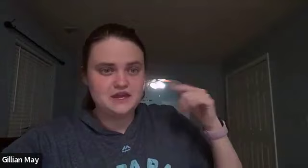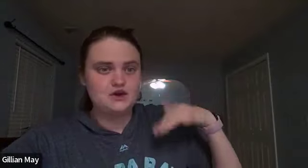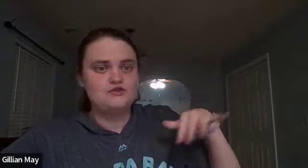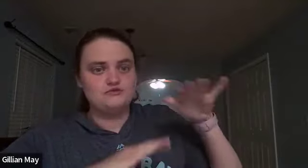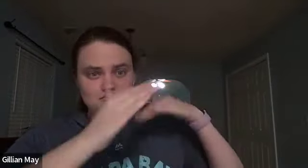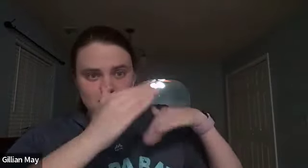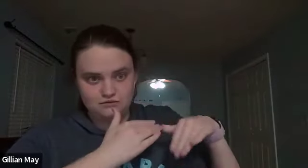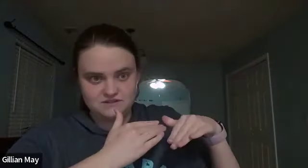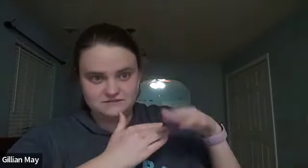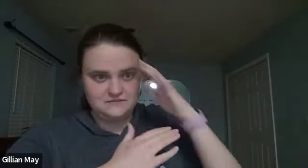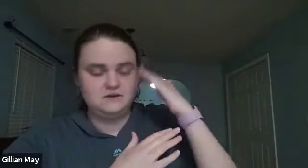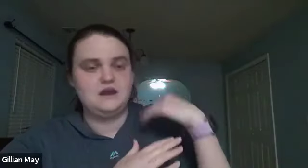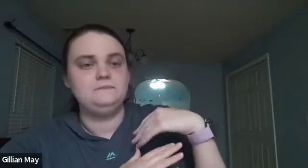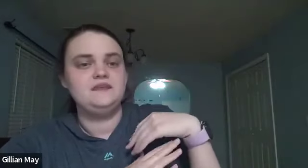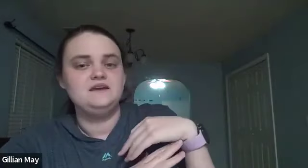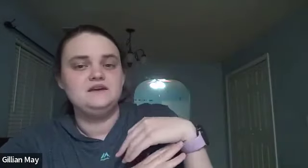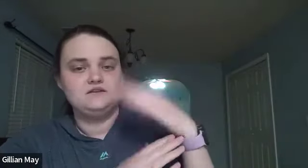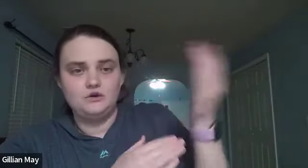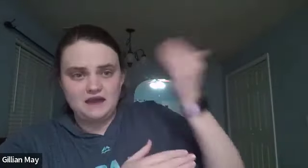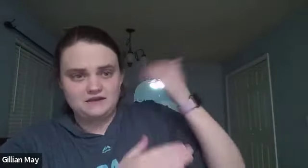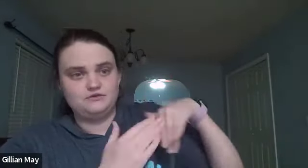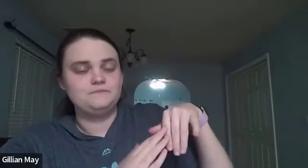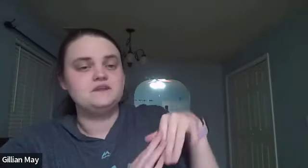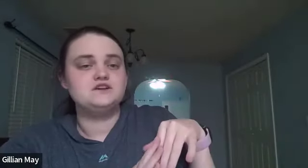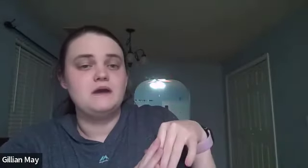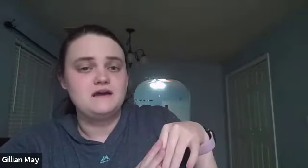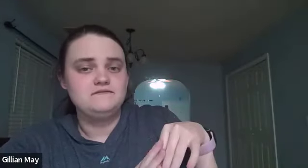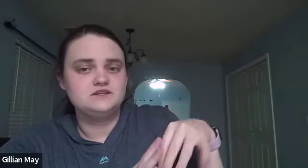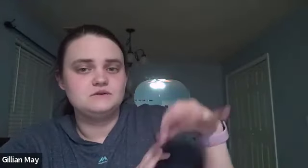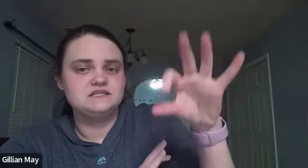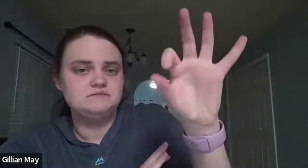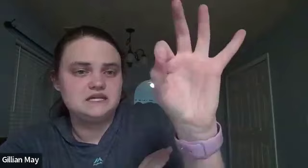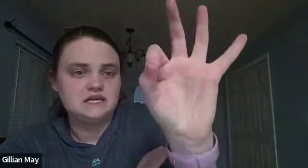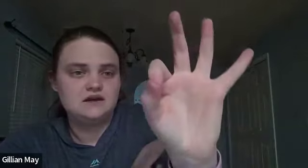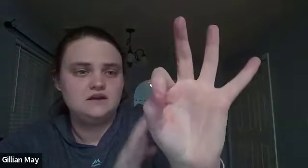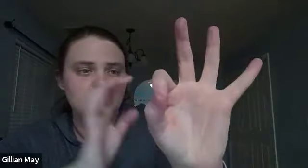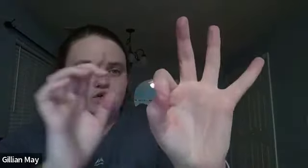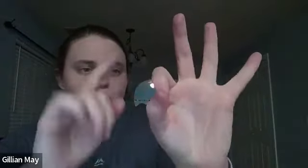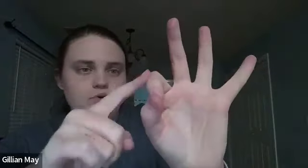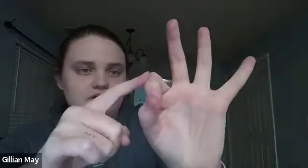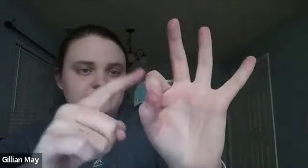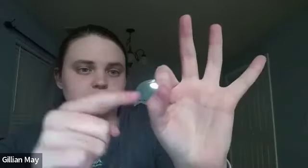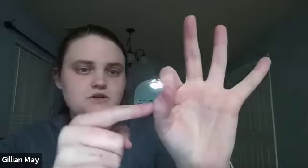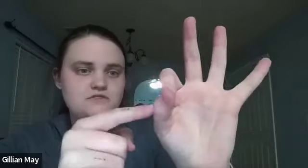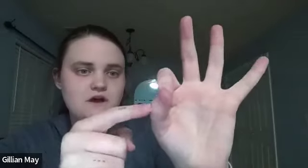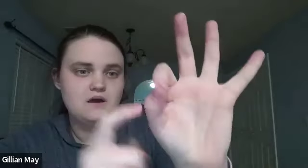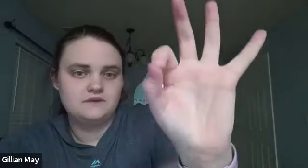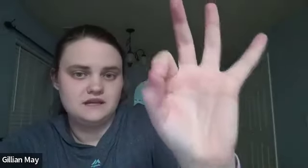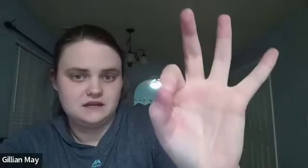go through those. Okay. Go back through them. So F is going to be your pointer finger and your thumb connect